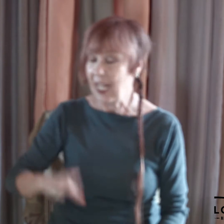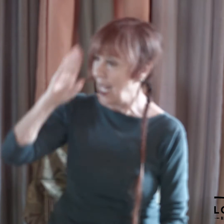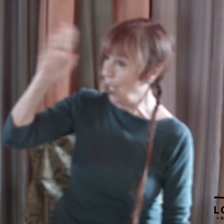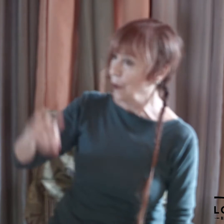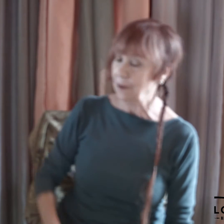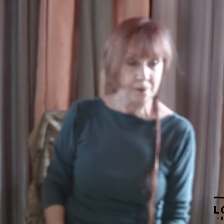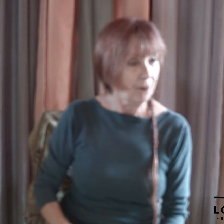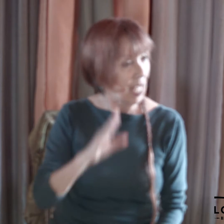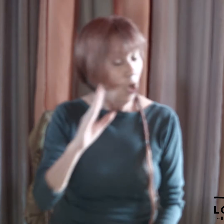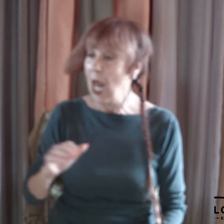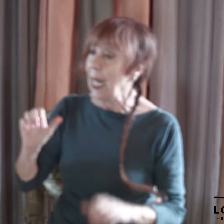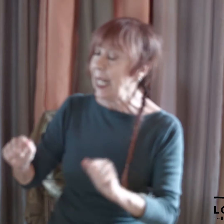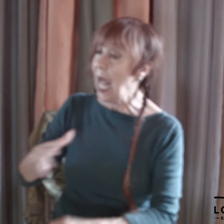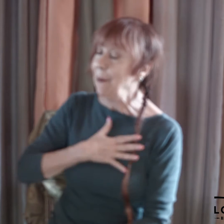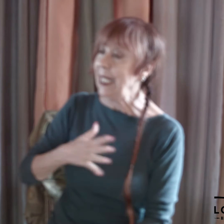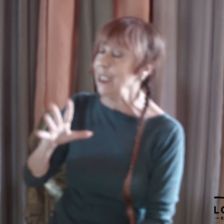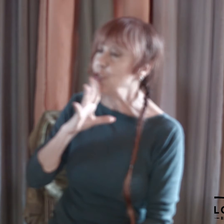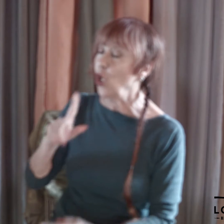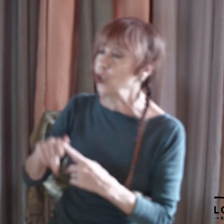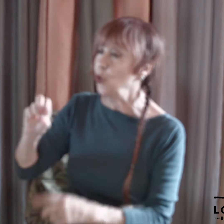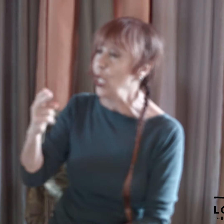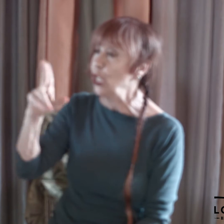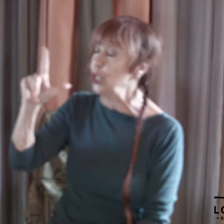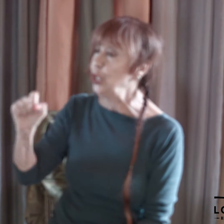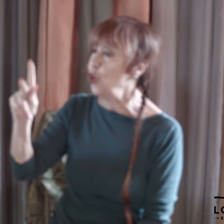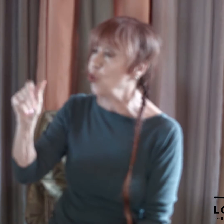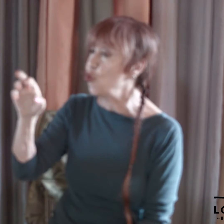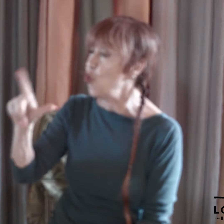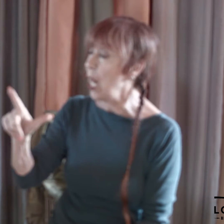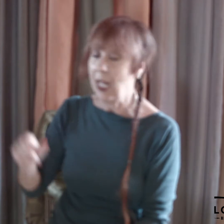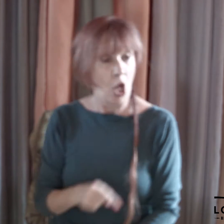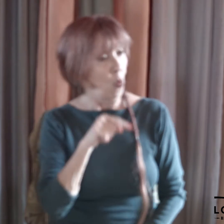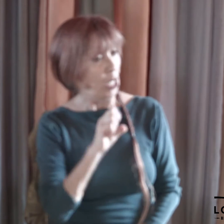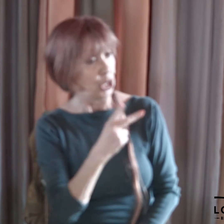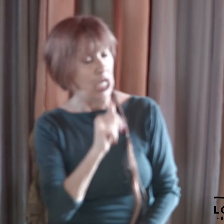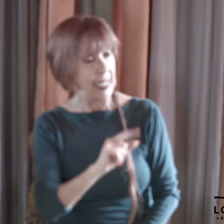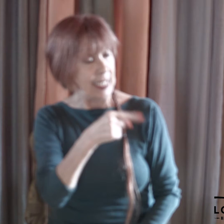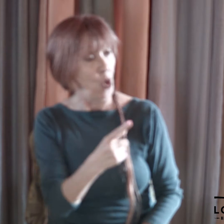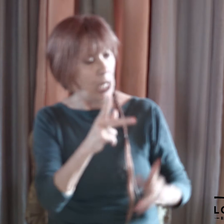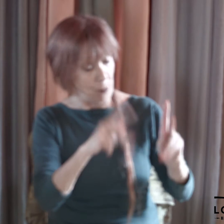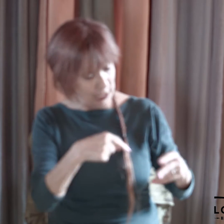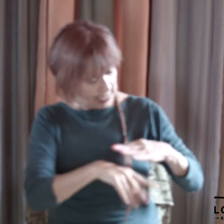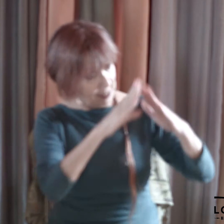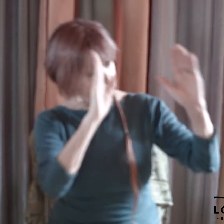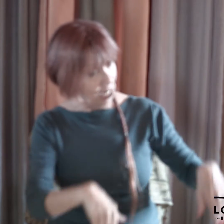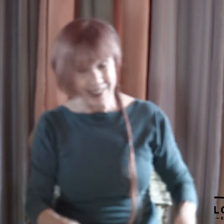Hello. Hello, could I please speak with Sheila Kuehl? Sheila Kuehl is the only person in this whole entire house. Thank you so much for